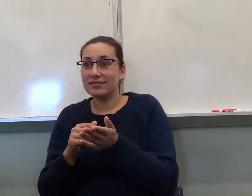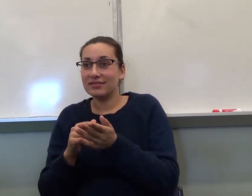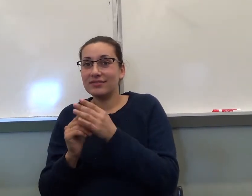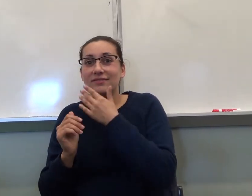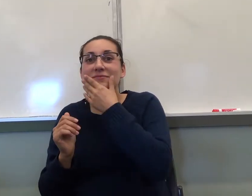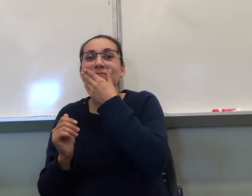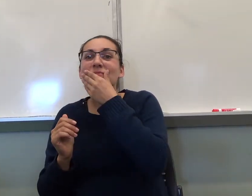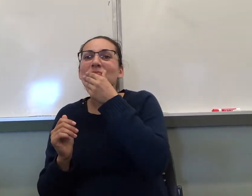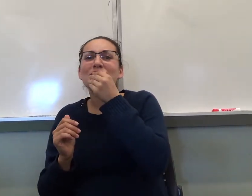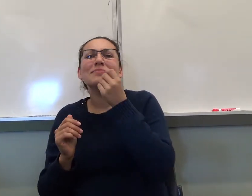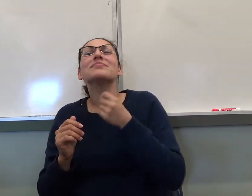299,792,458th of a second.